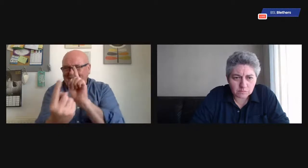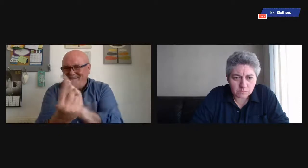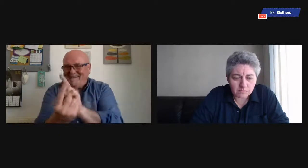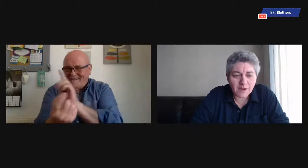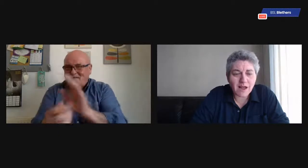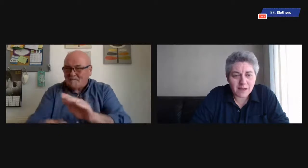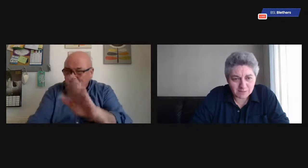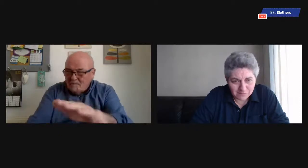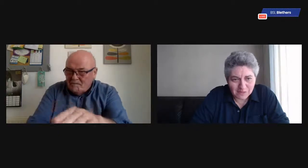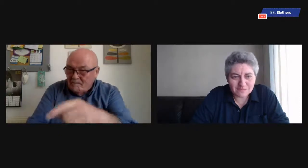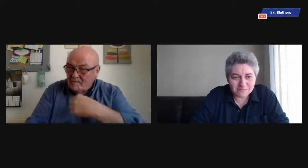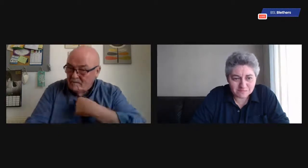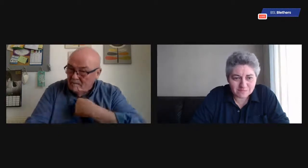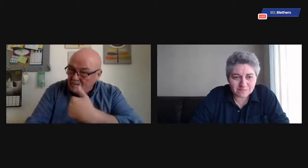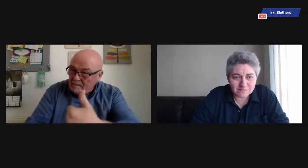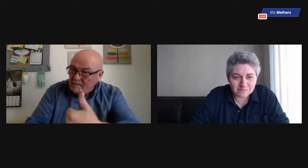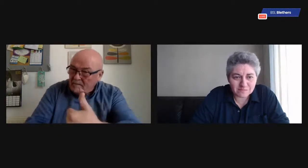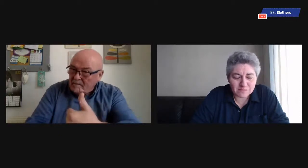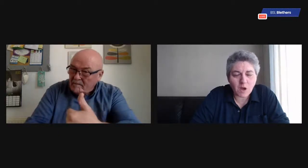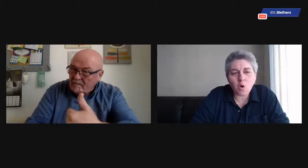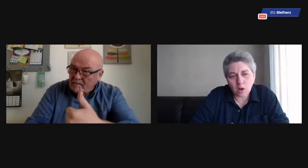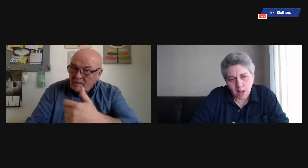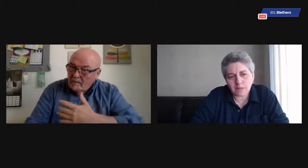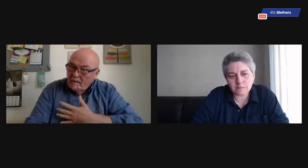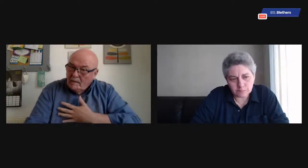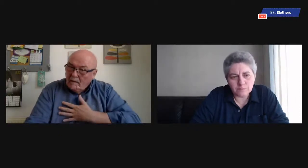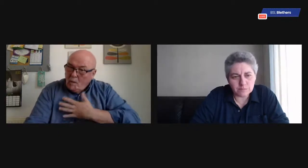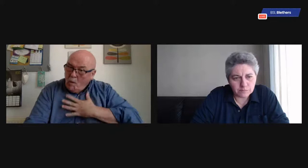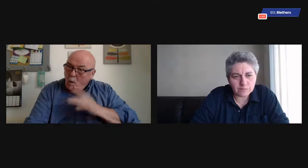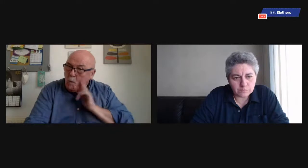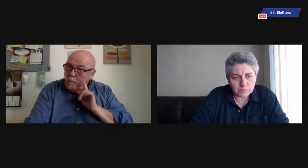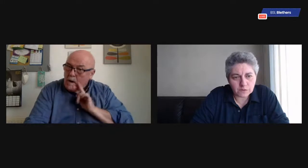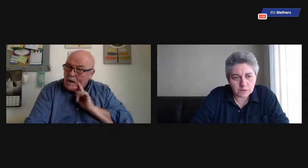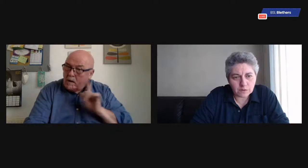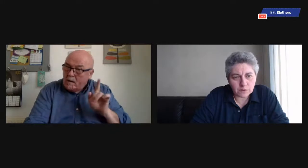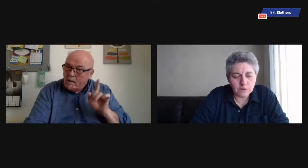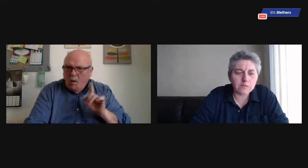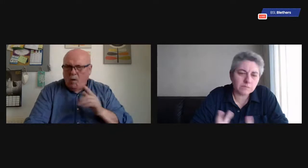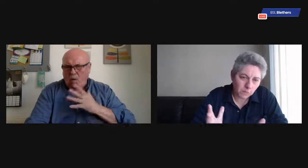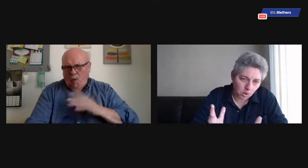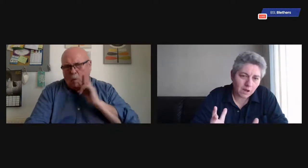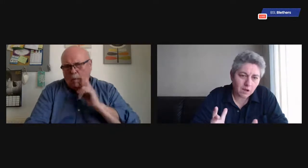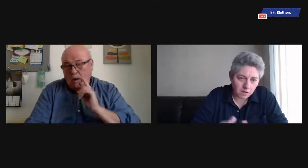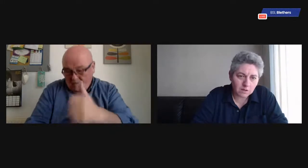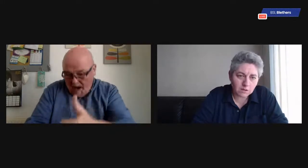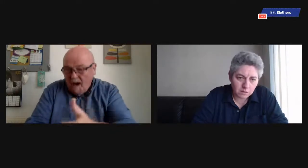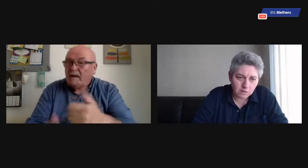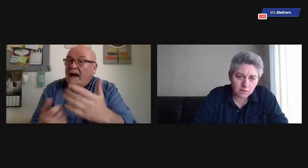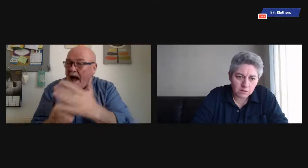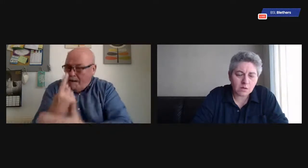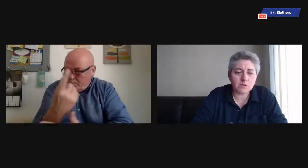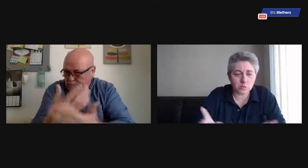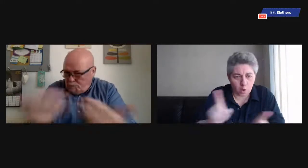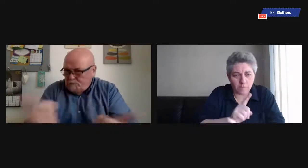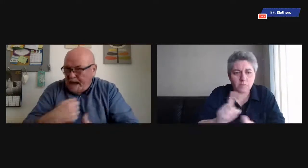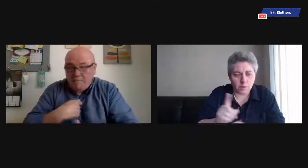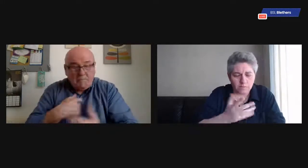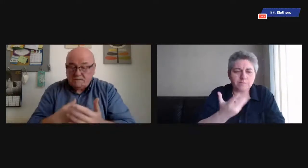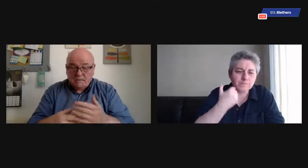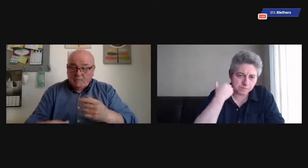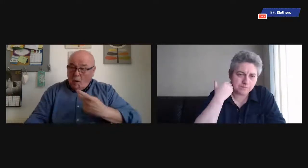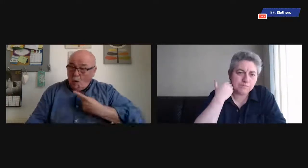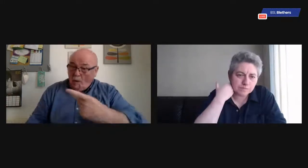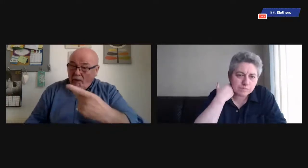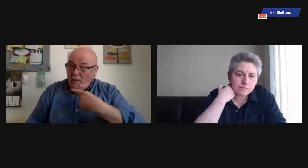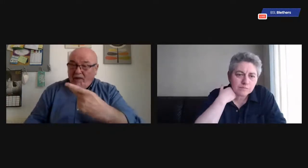always include when any first meetings is that we just check, are you happy? I'm a man, would